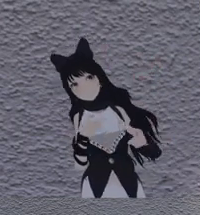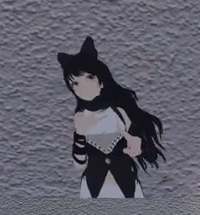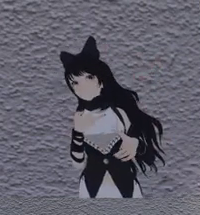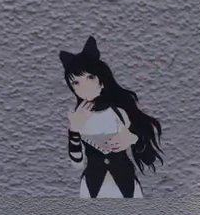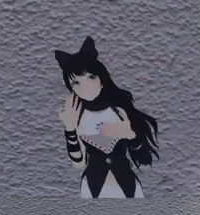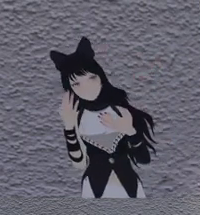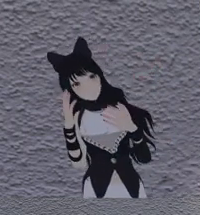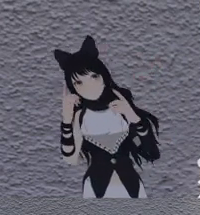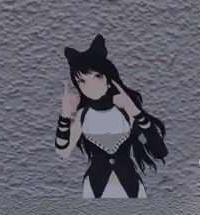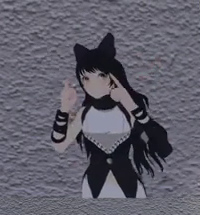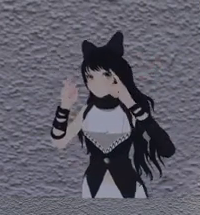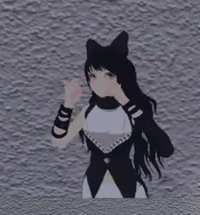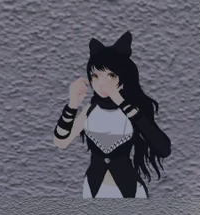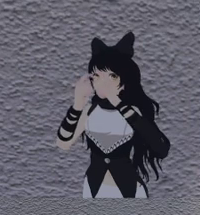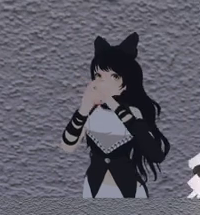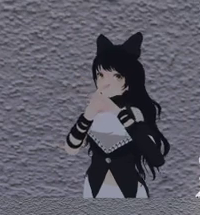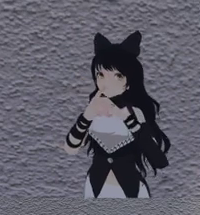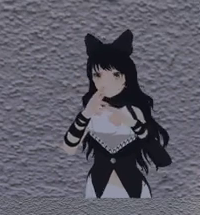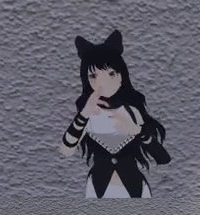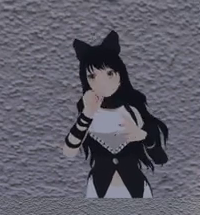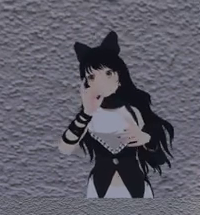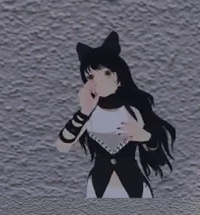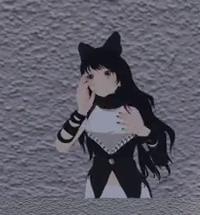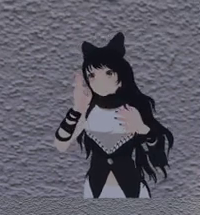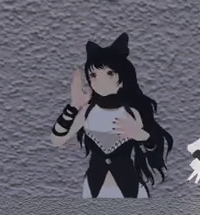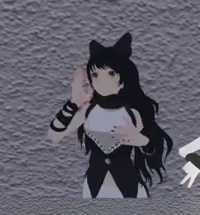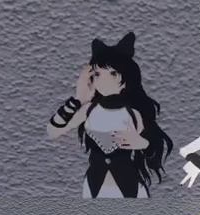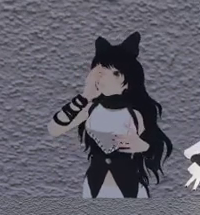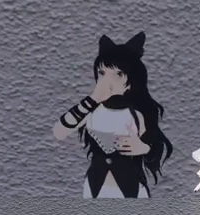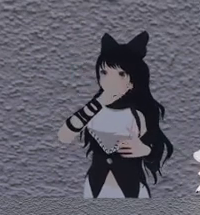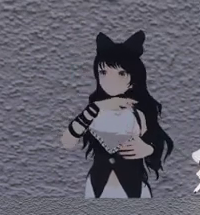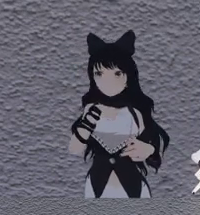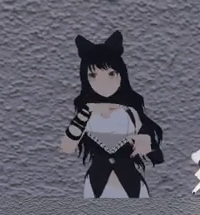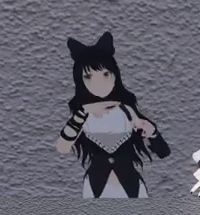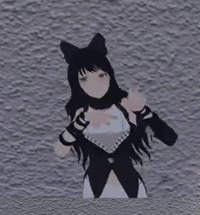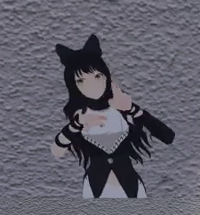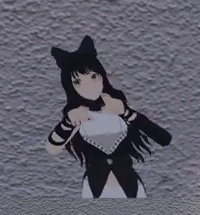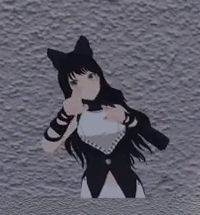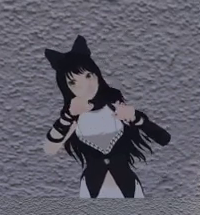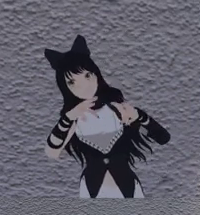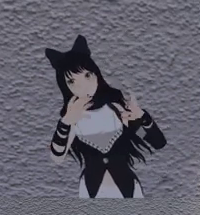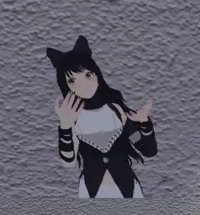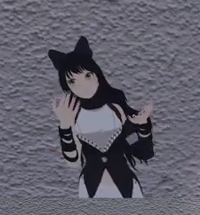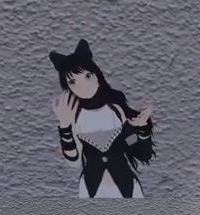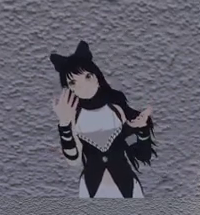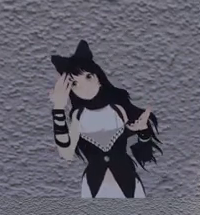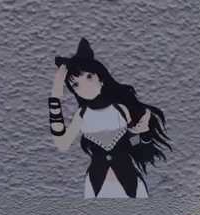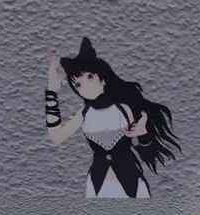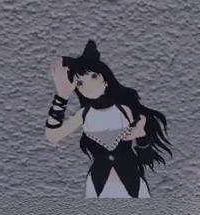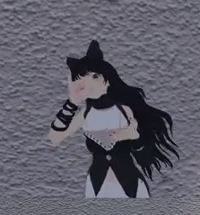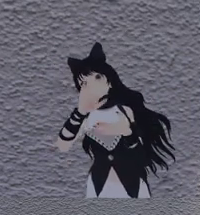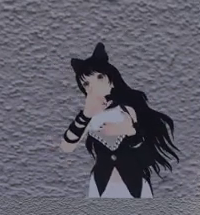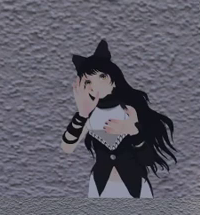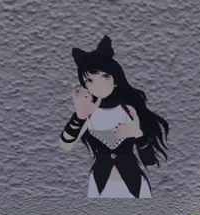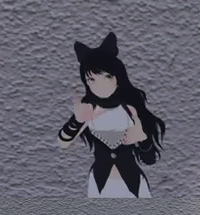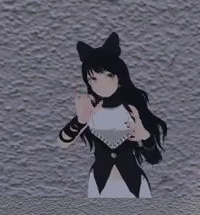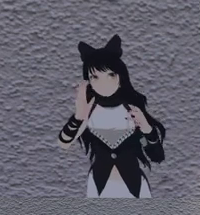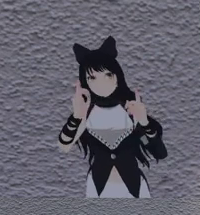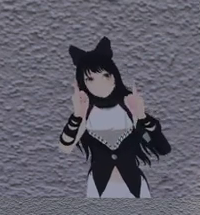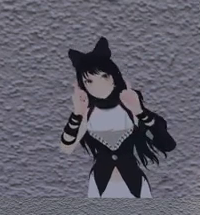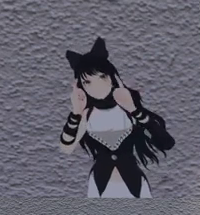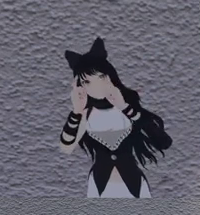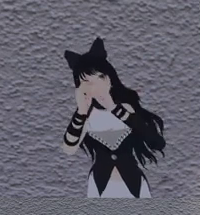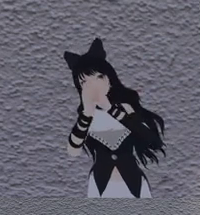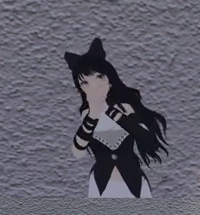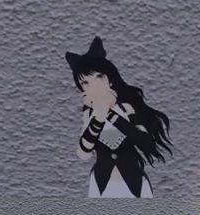that's a lot of things. That person, their feelings are complicated. That's weird. Maybe it's awkward. I don't